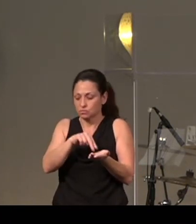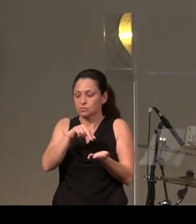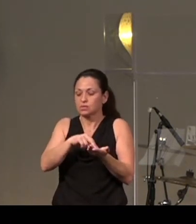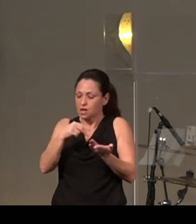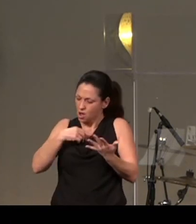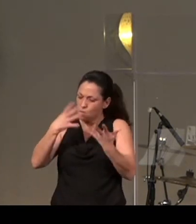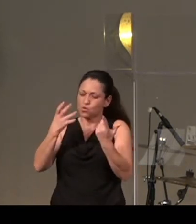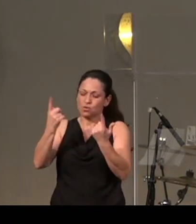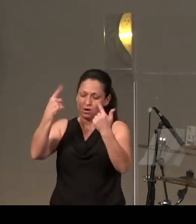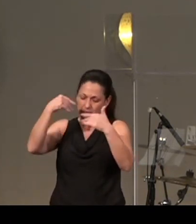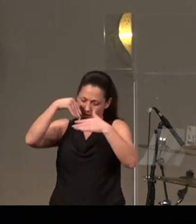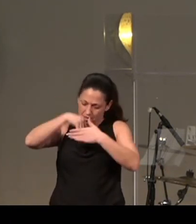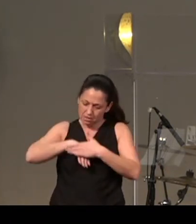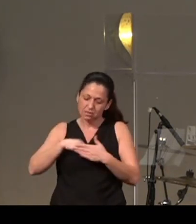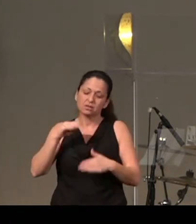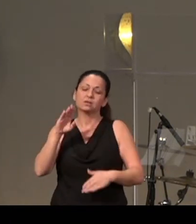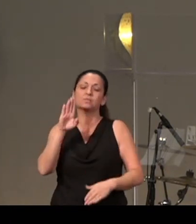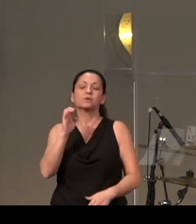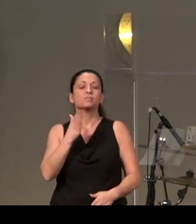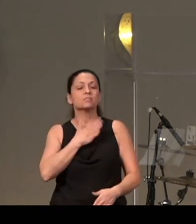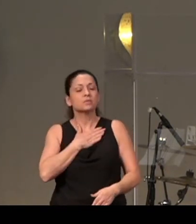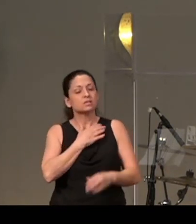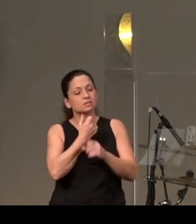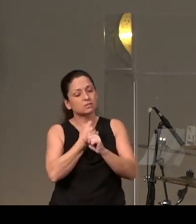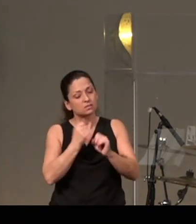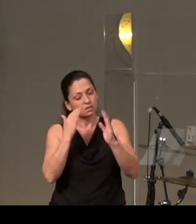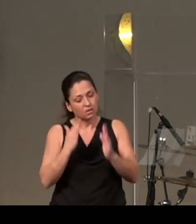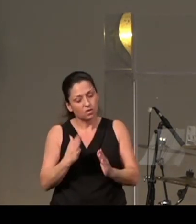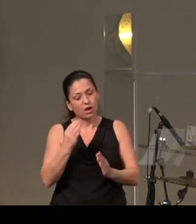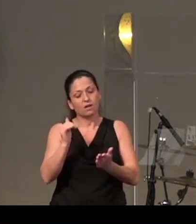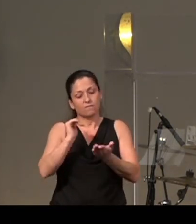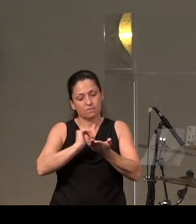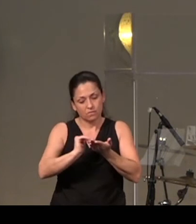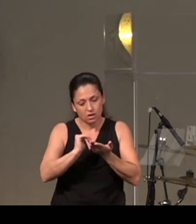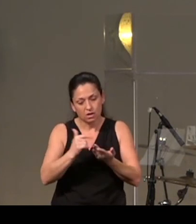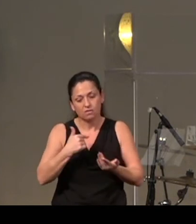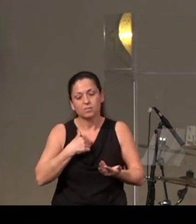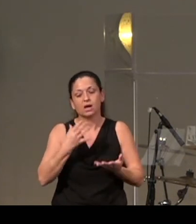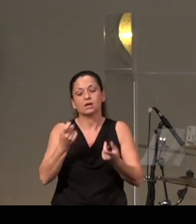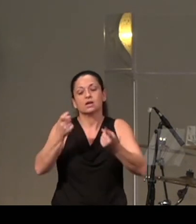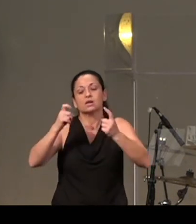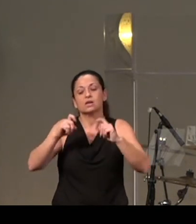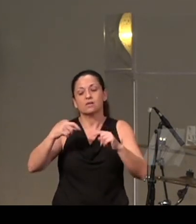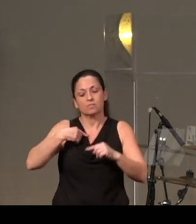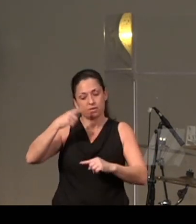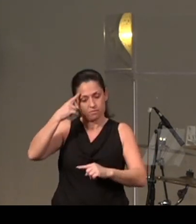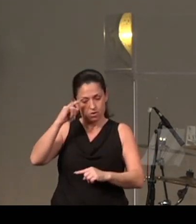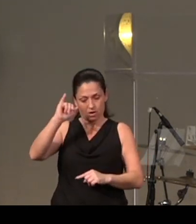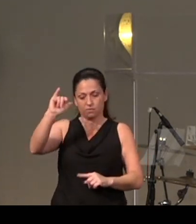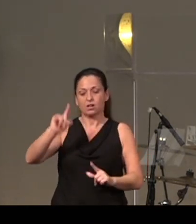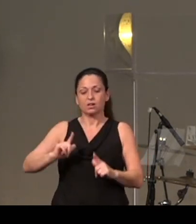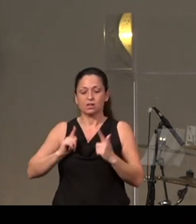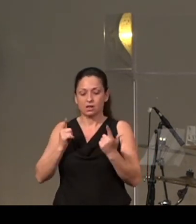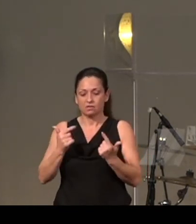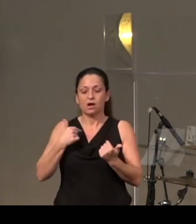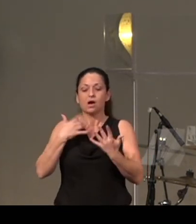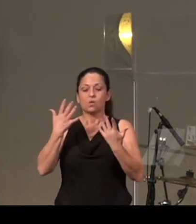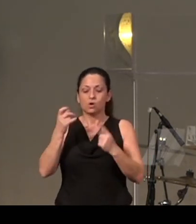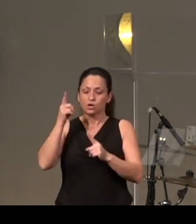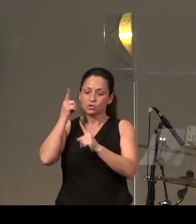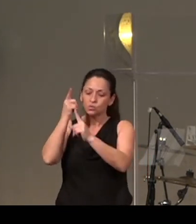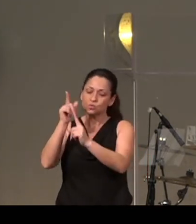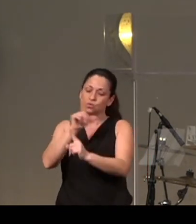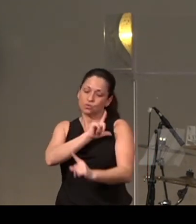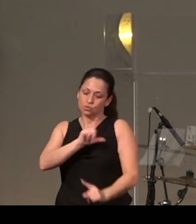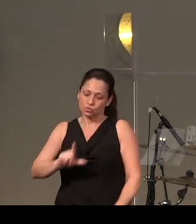come in and be my Savior. And forgive me, and give me eternal life. I want you to be Lord of my